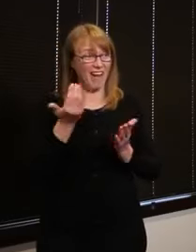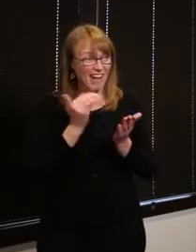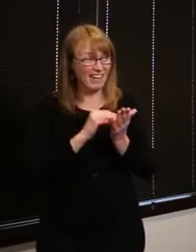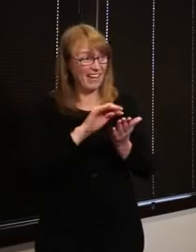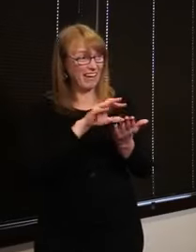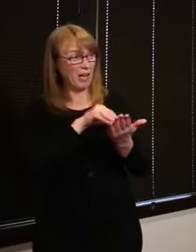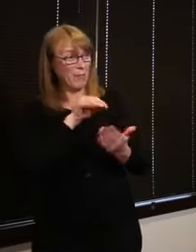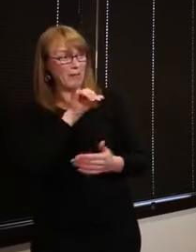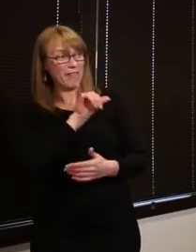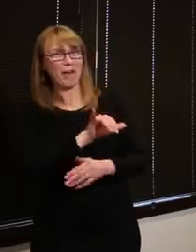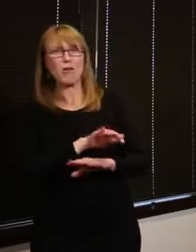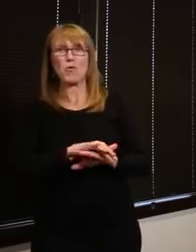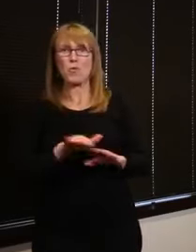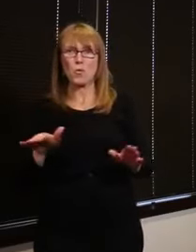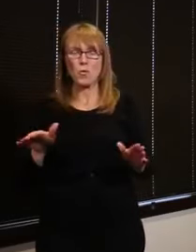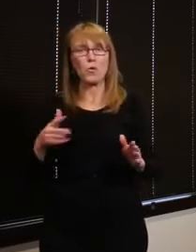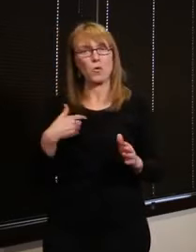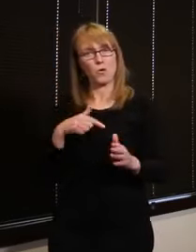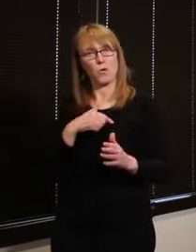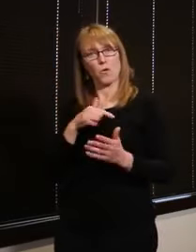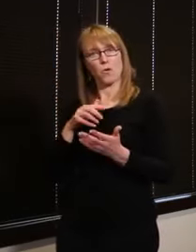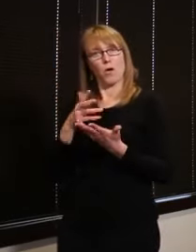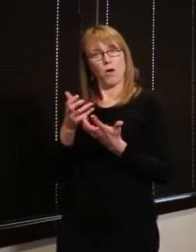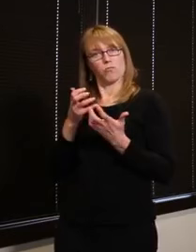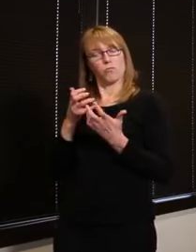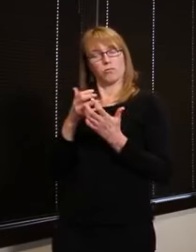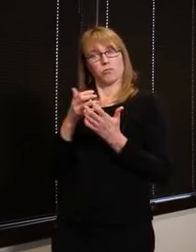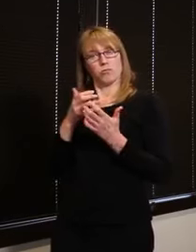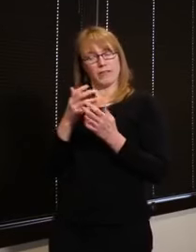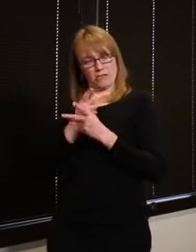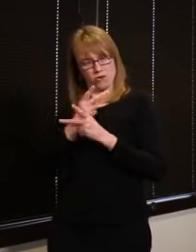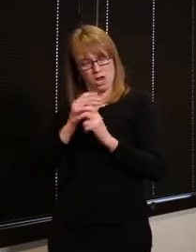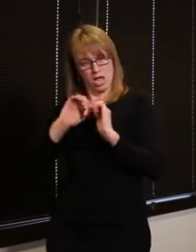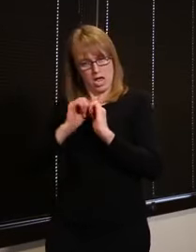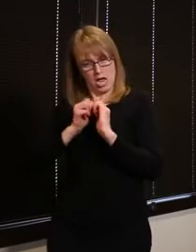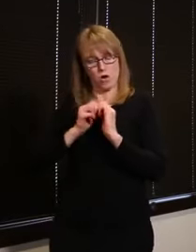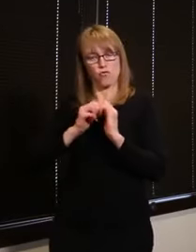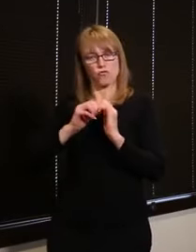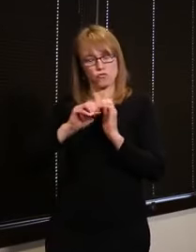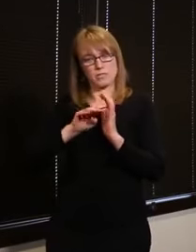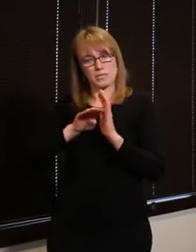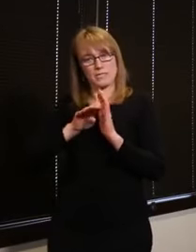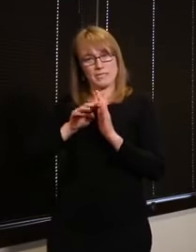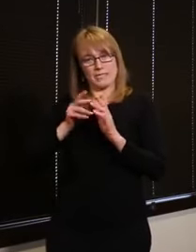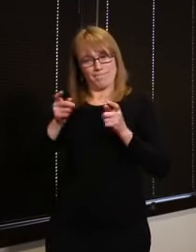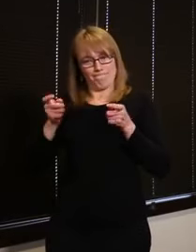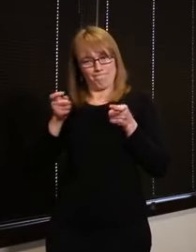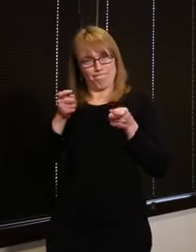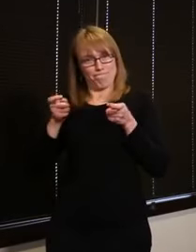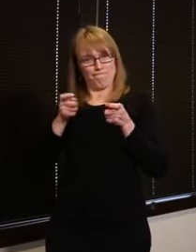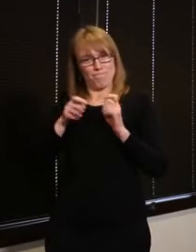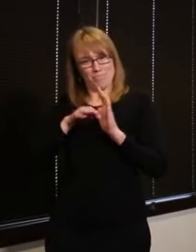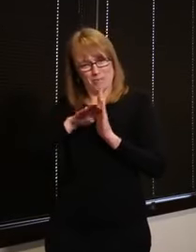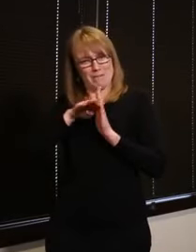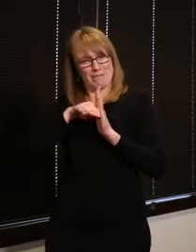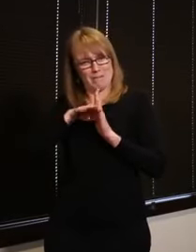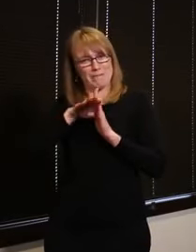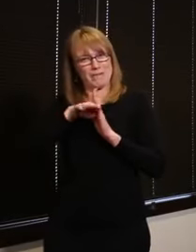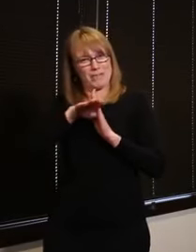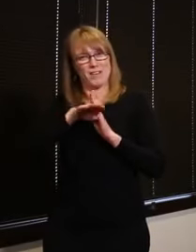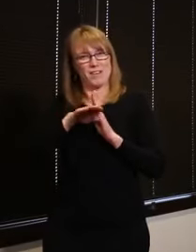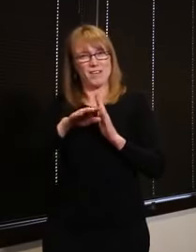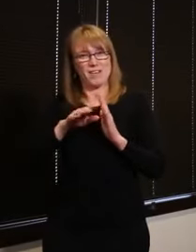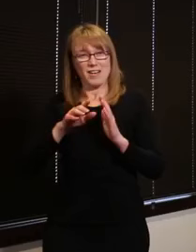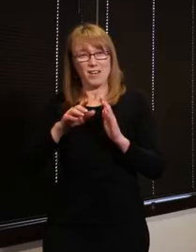way back into what is considered normal without having the second wave. But it's going to take cooperation